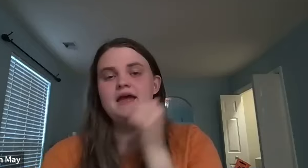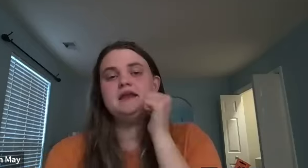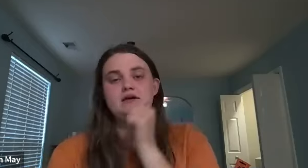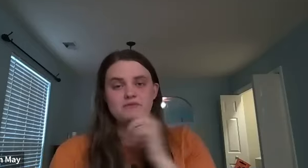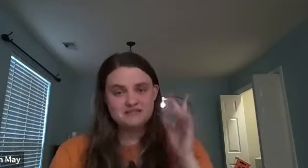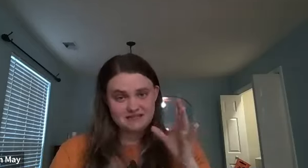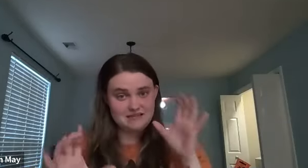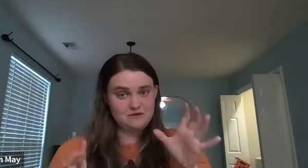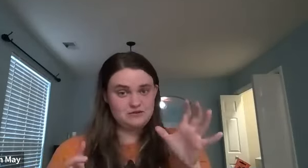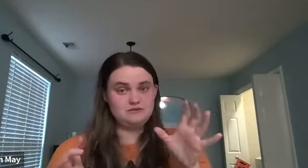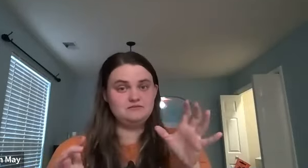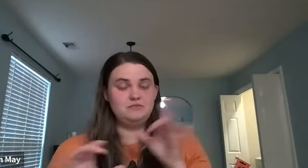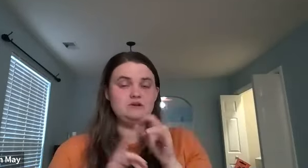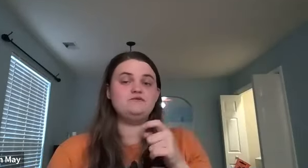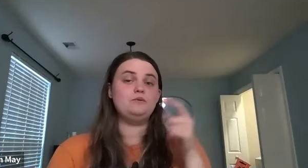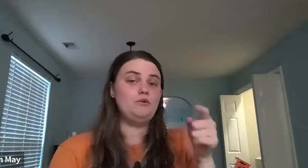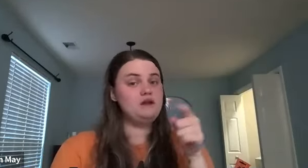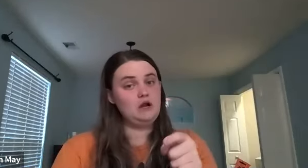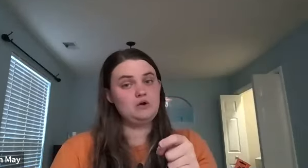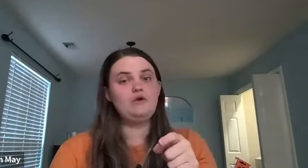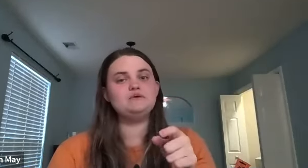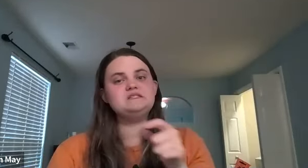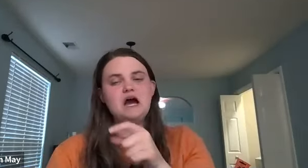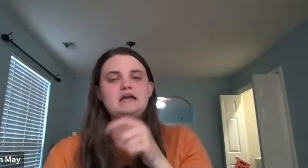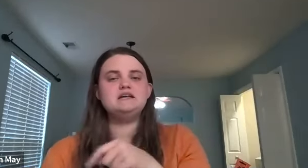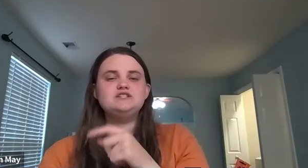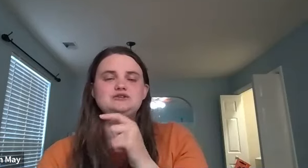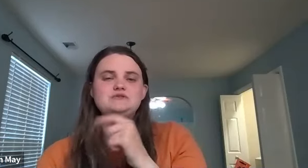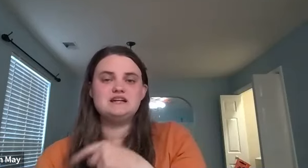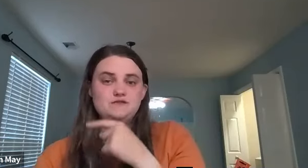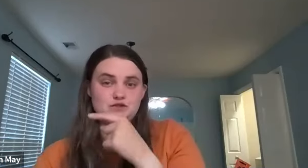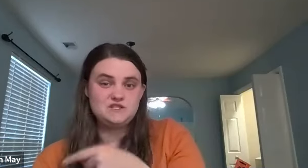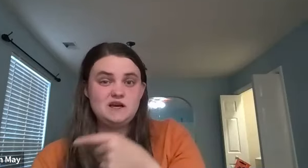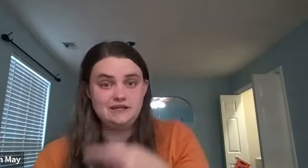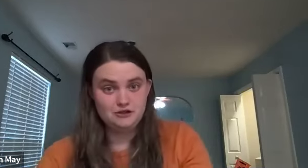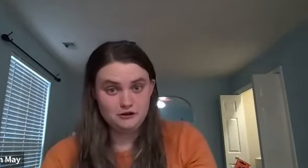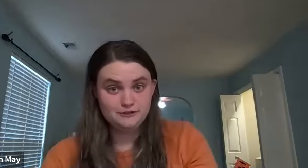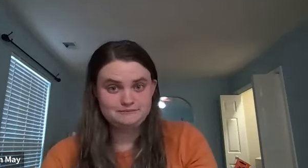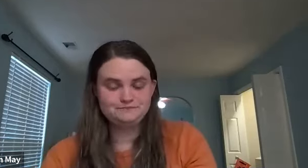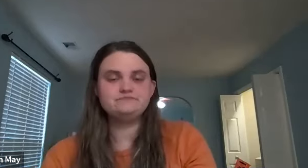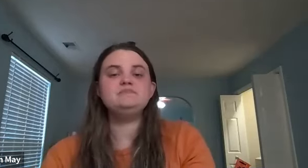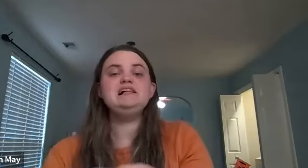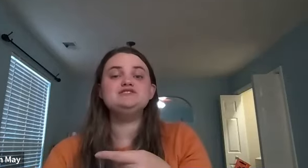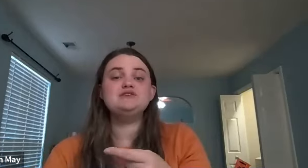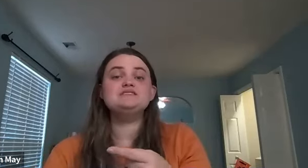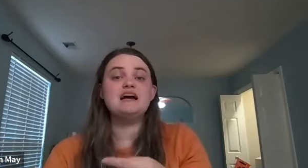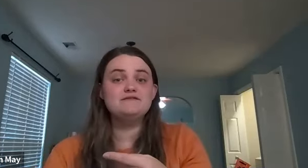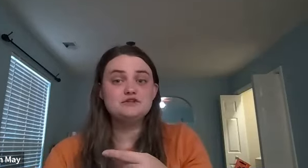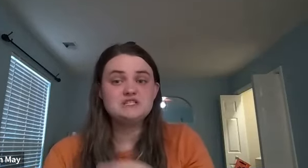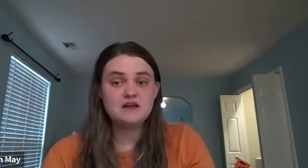Now, the reason I say those are important is for boy and girl, those tie into the signs for son and daughter. So the sign for